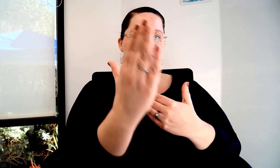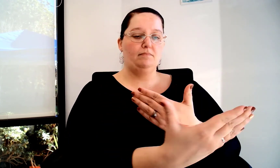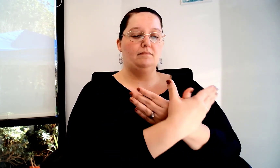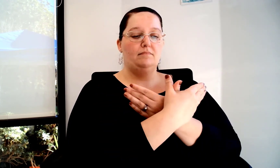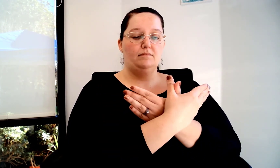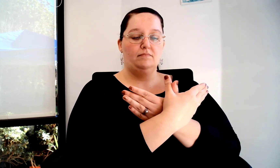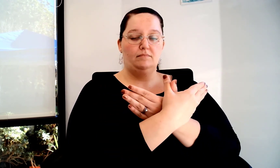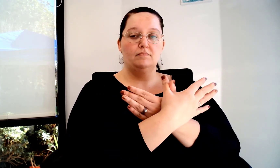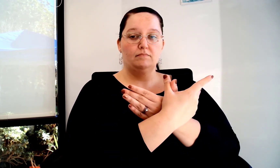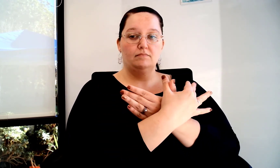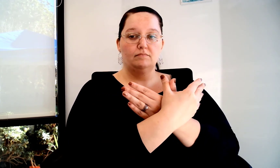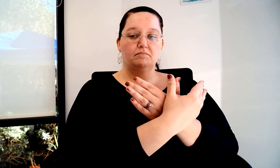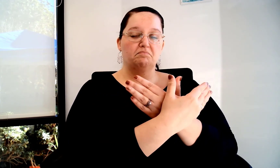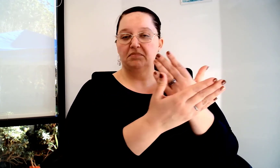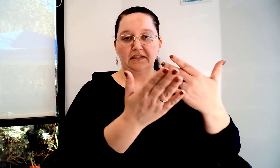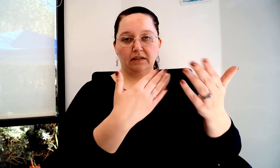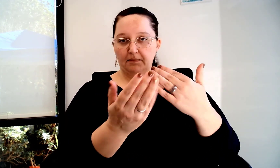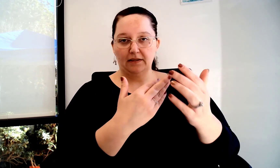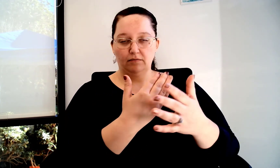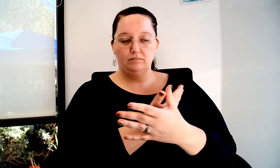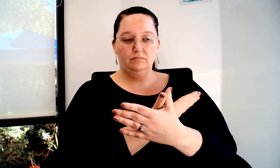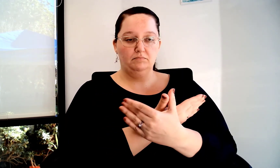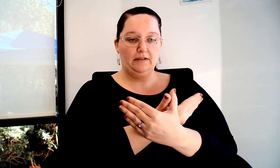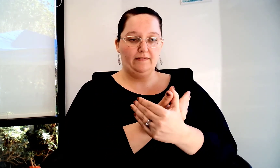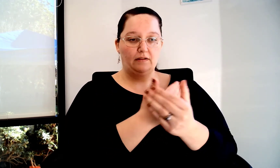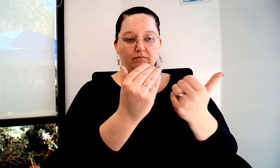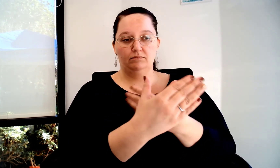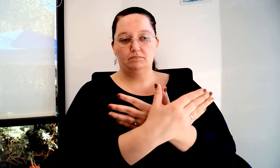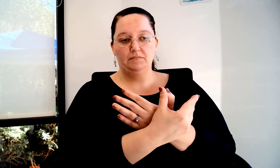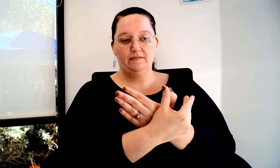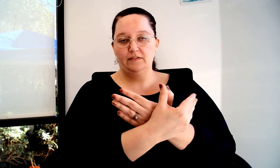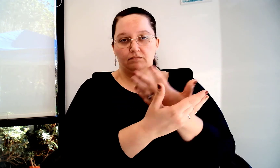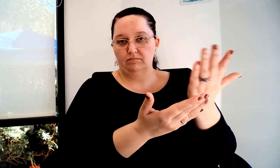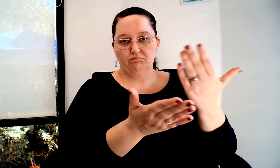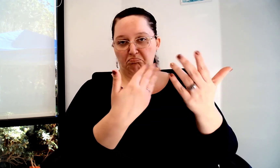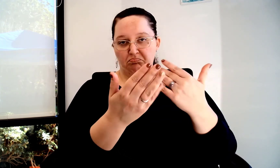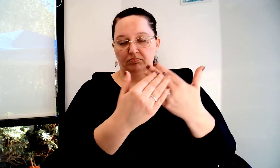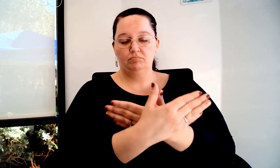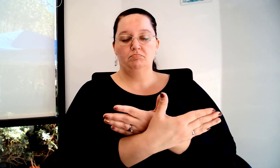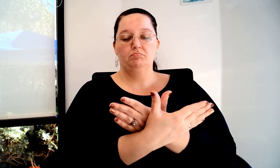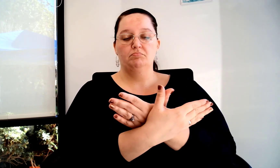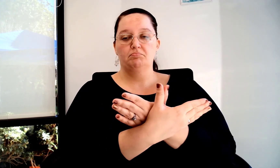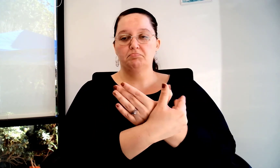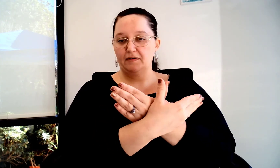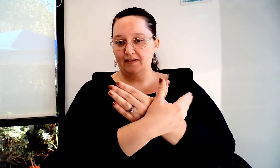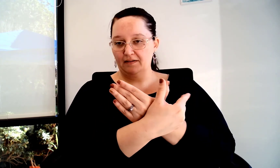My dominant is in the front. It doesn't really matter, but my dominant's in the front.